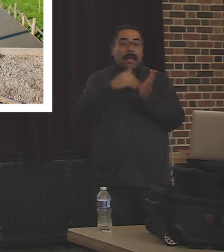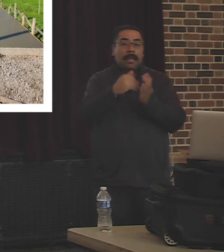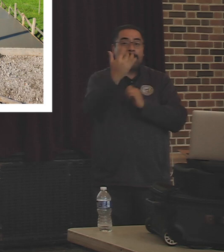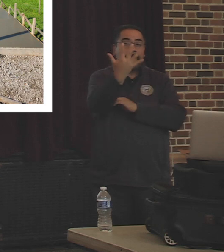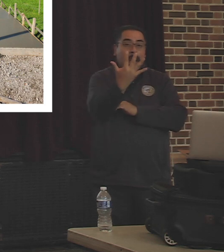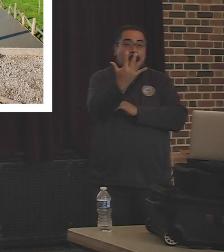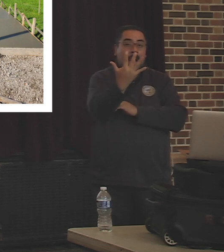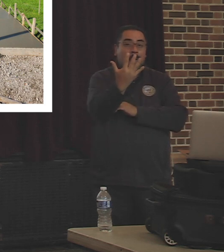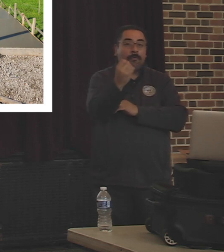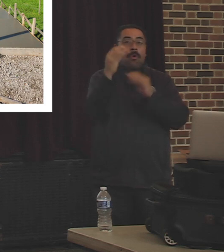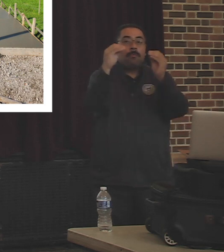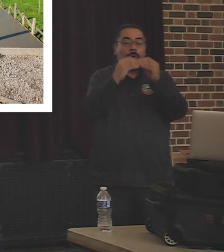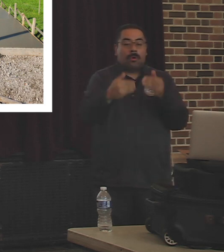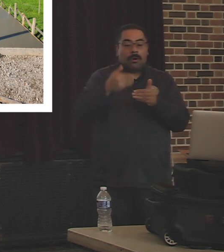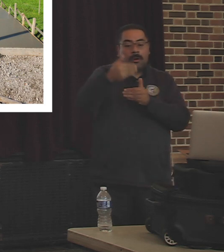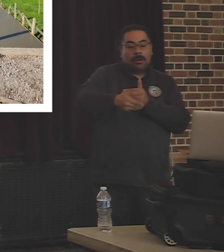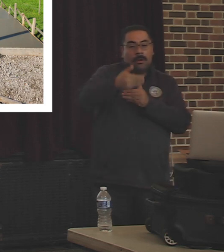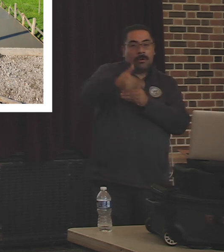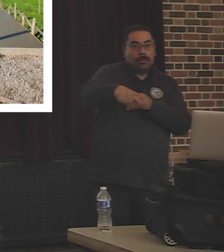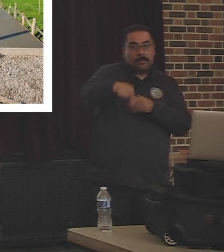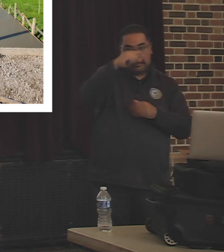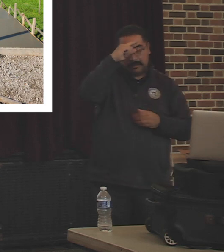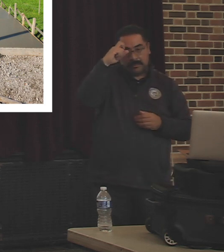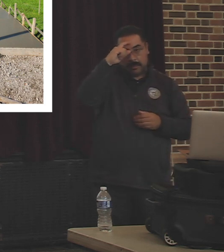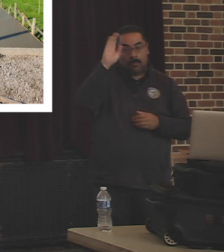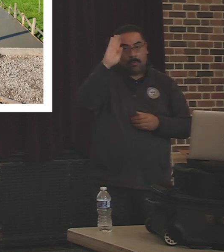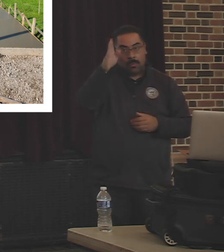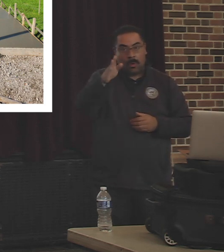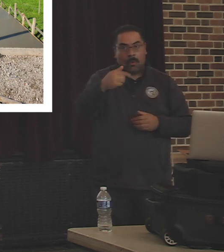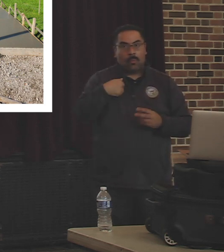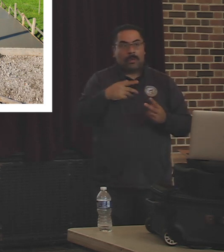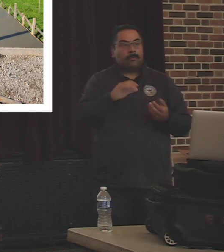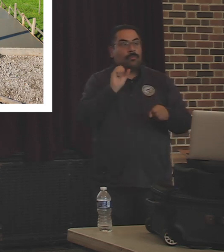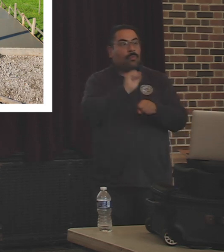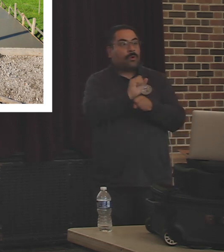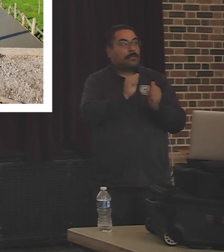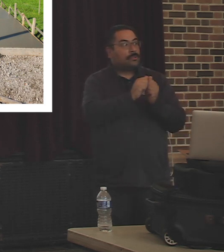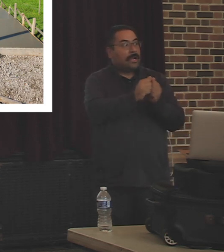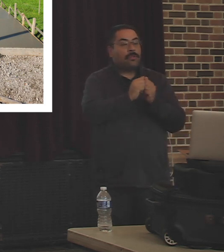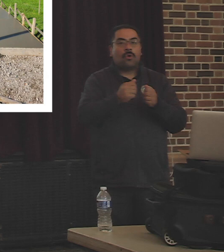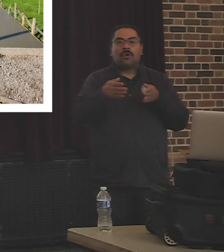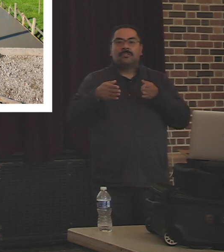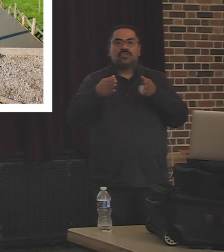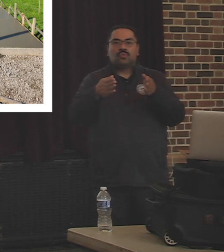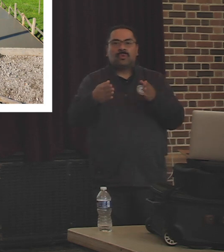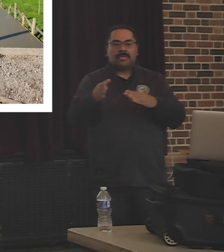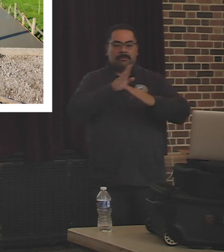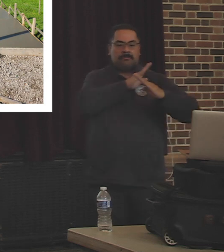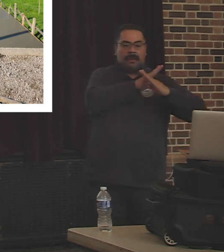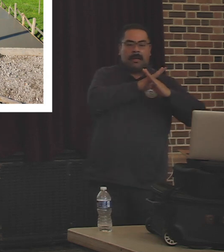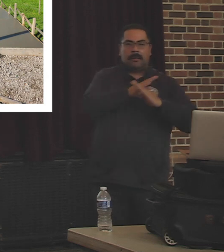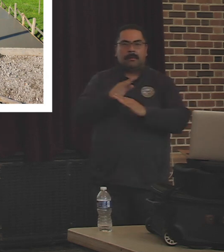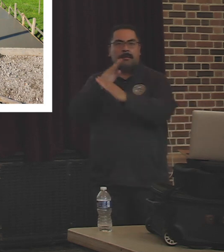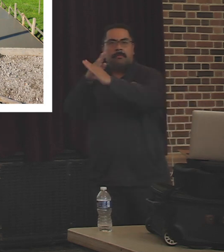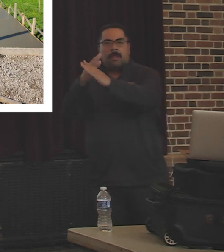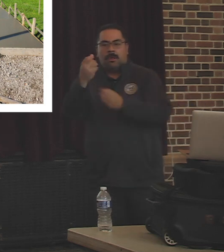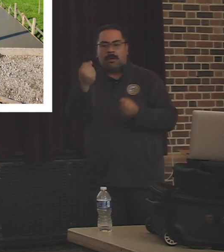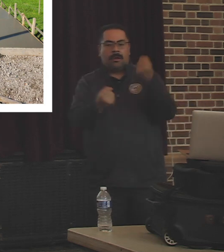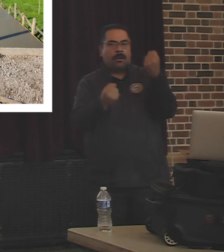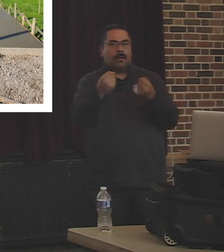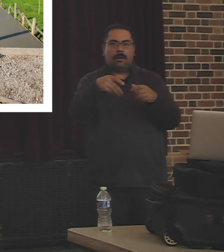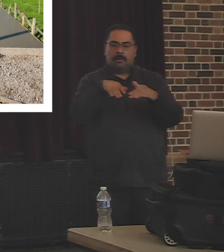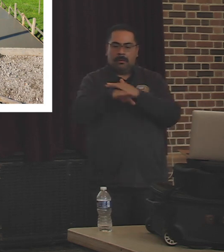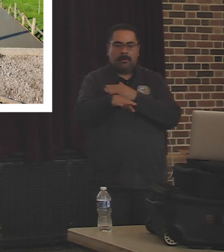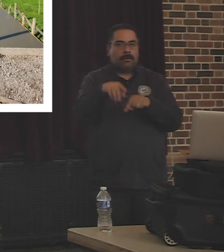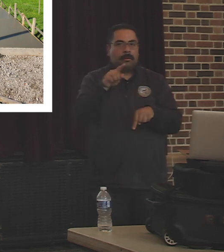so over the course of this summer. And so we're kind of partnering together, close down the street to car traffic. This is occurring on